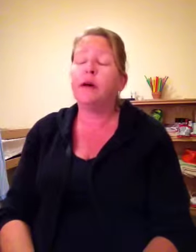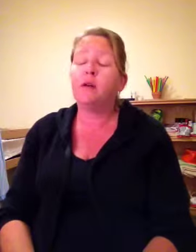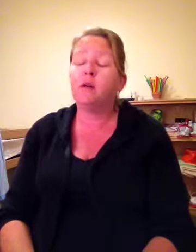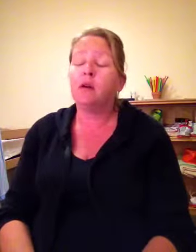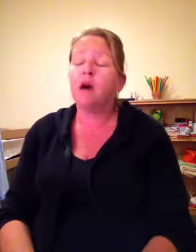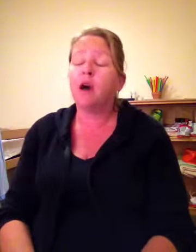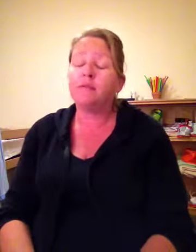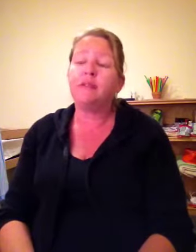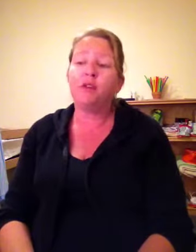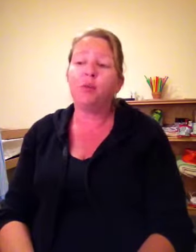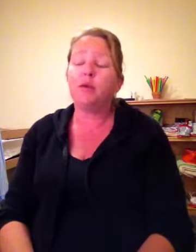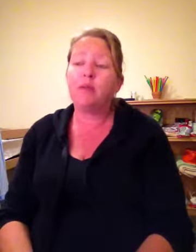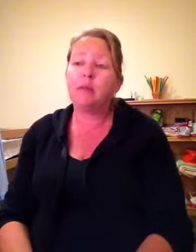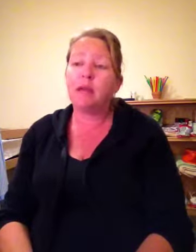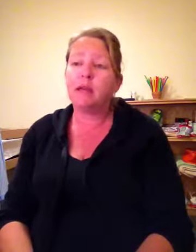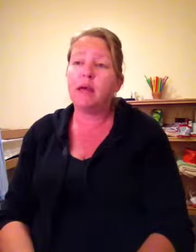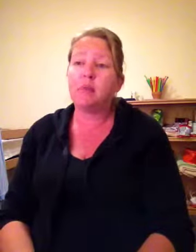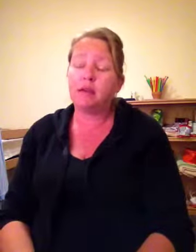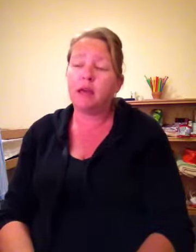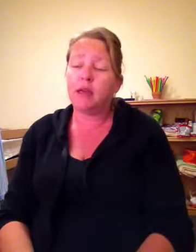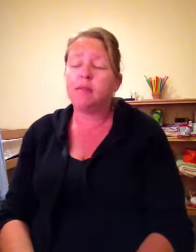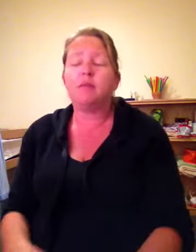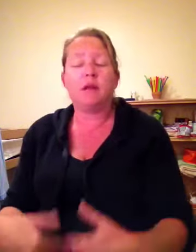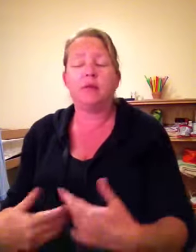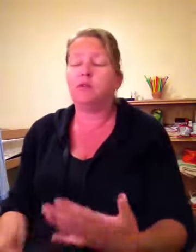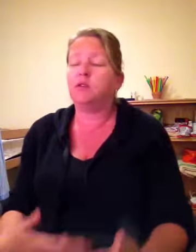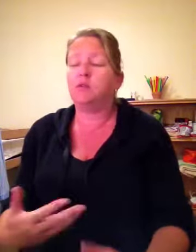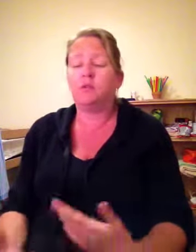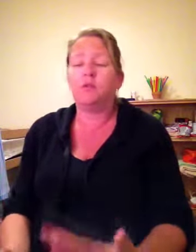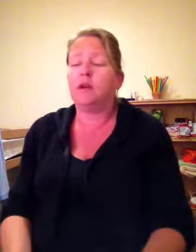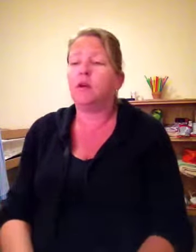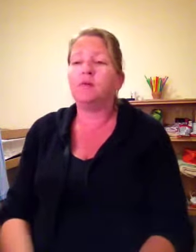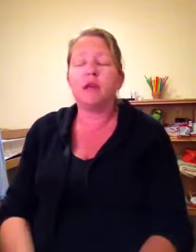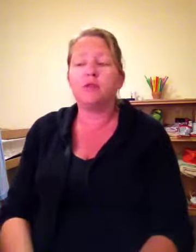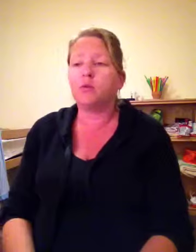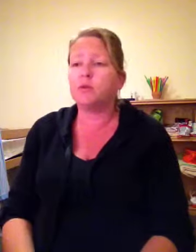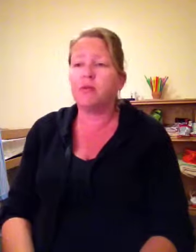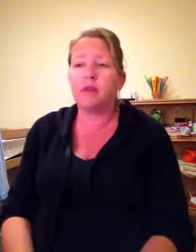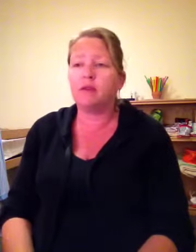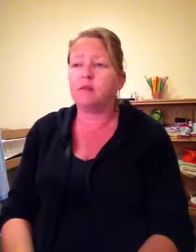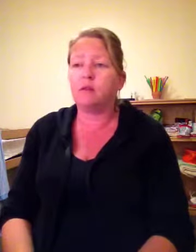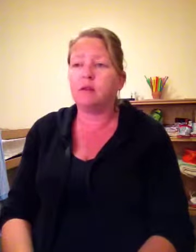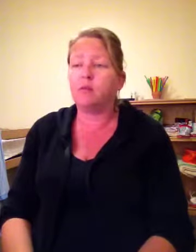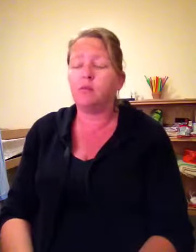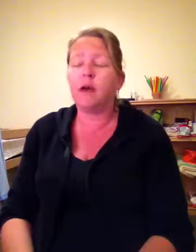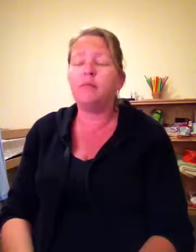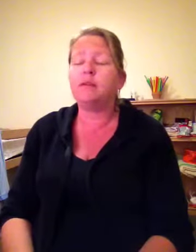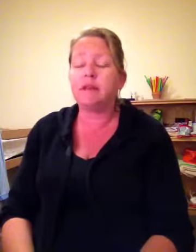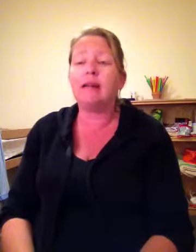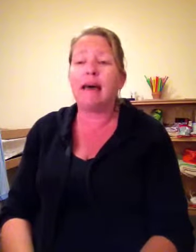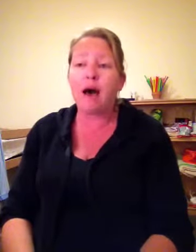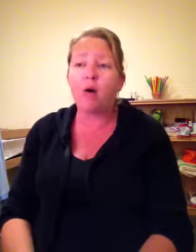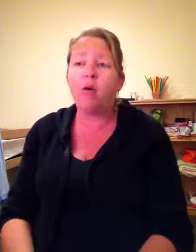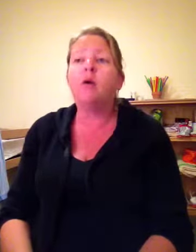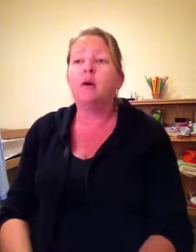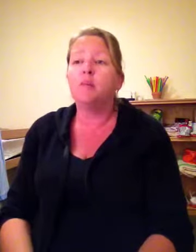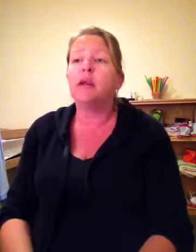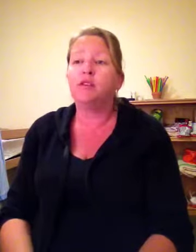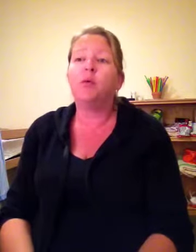Well, I often do read with Mandy at bedtime, sometimes due to, schedules and things, time does not allow, but I do